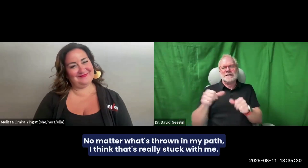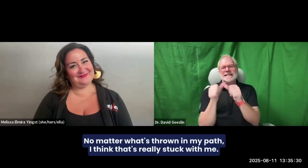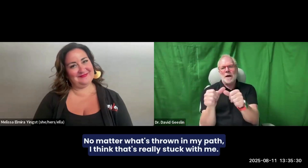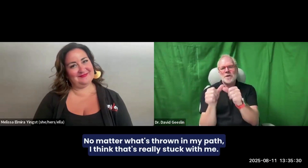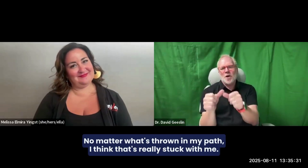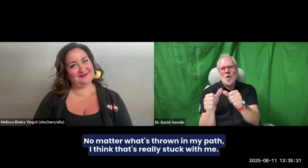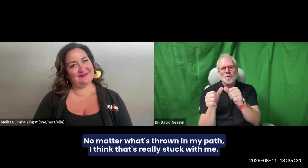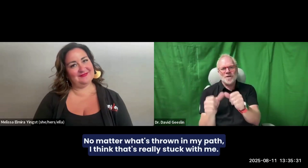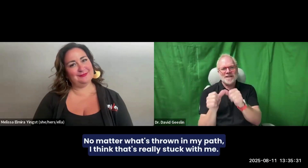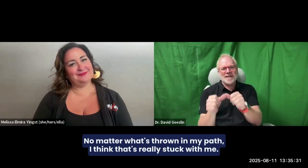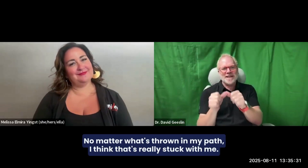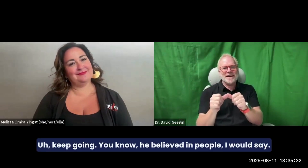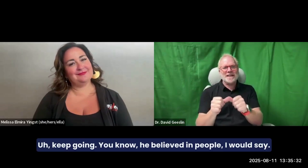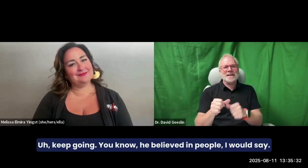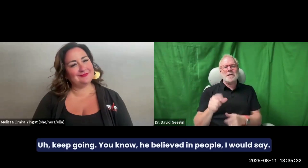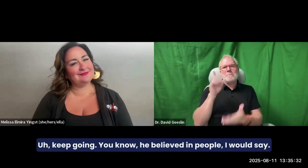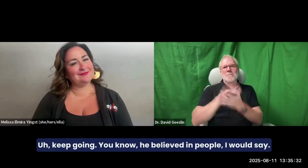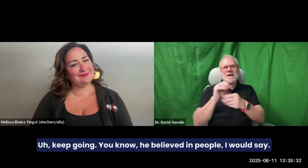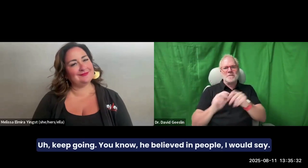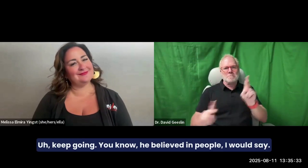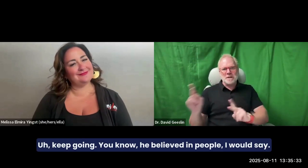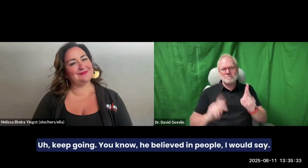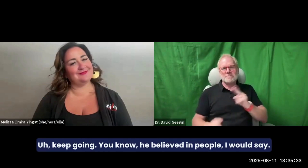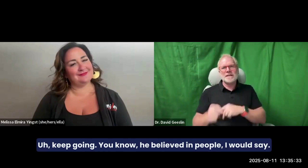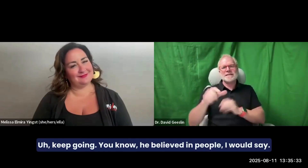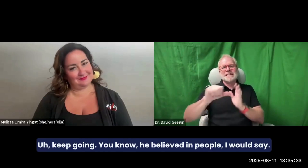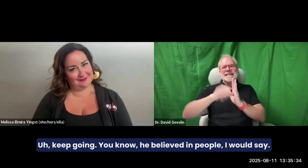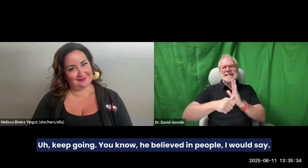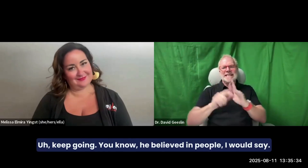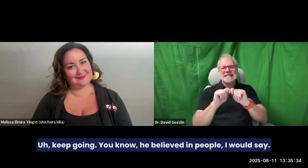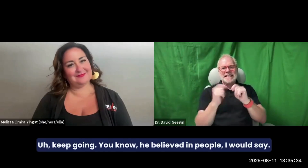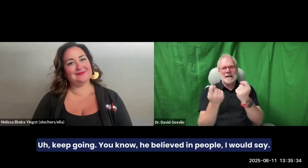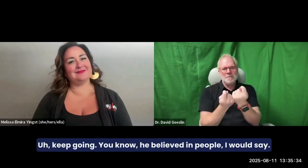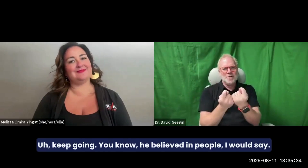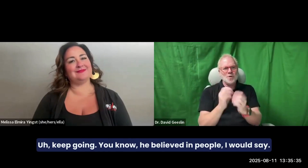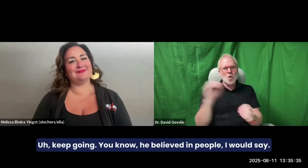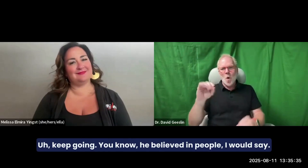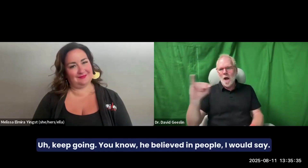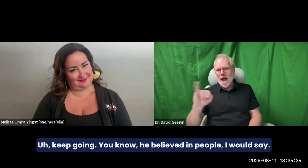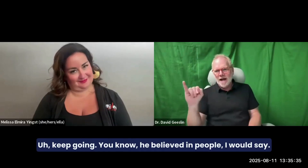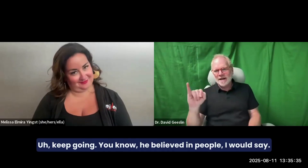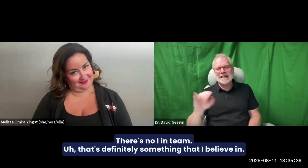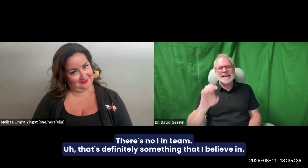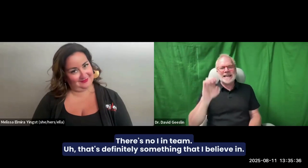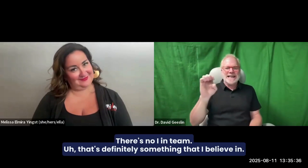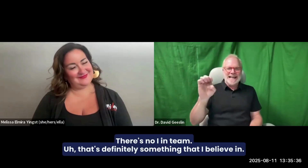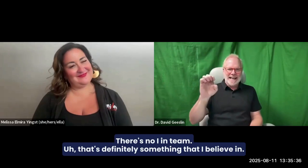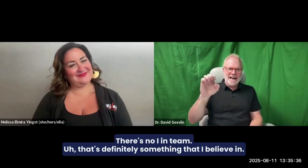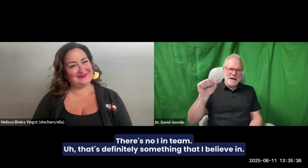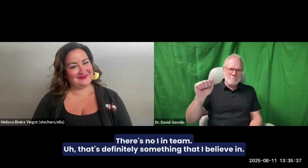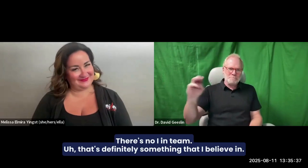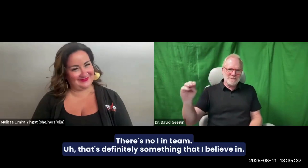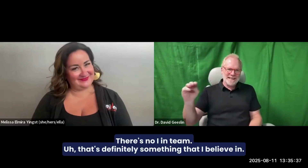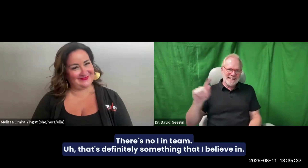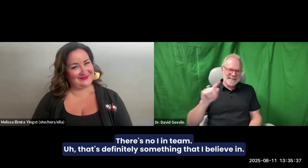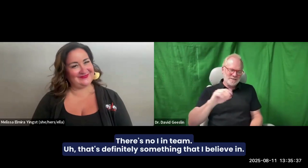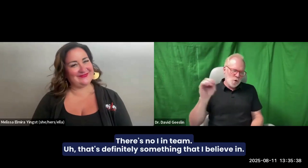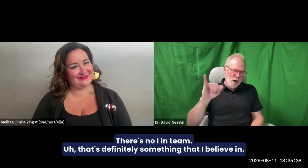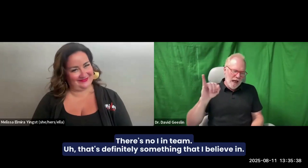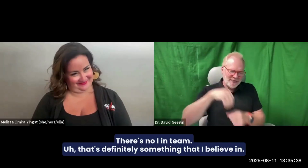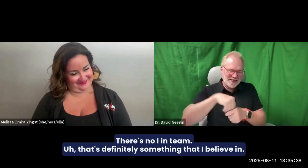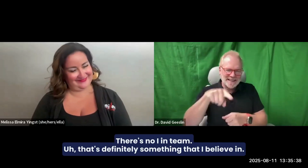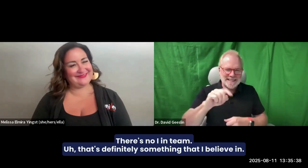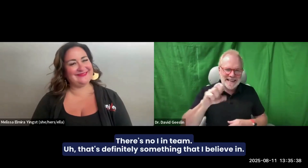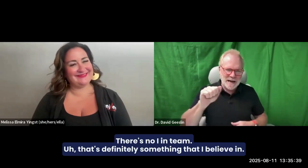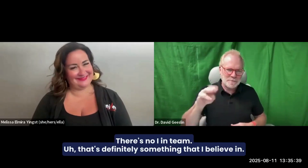in my path. I think that's really stuck with me. Keep going. He believed in people. I would say there's no I in